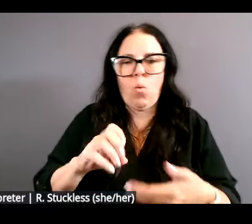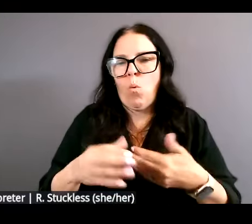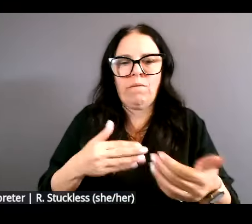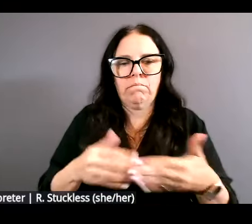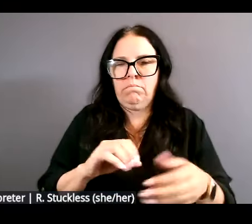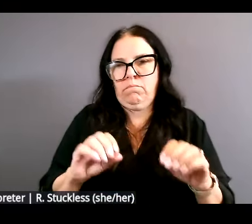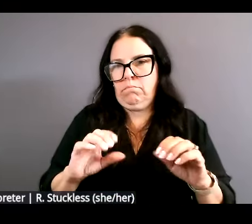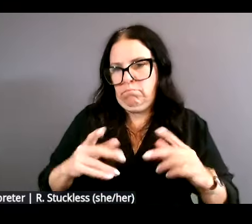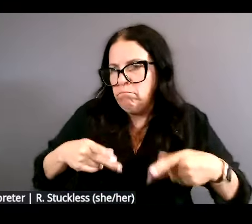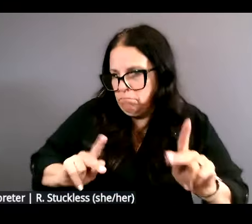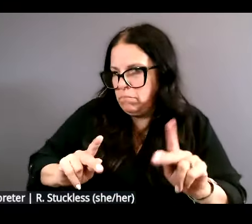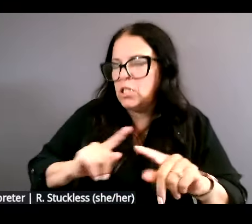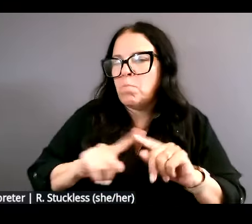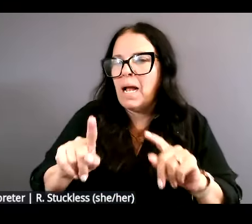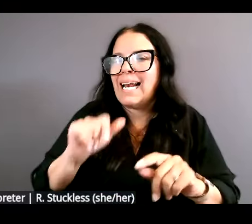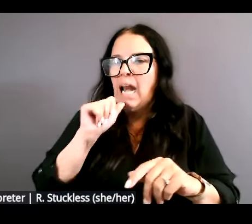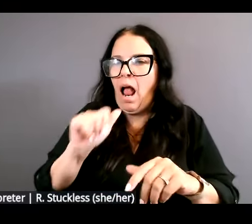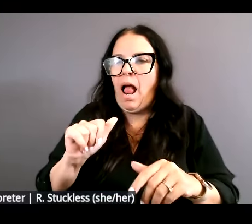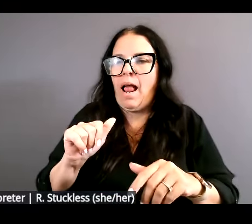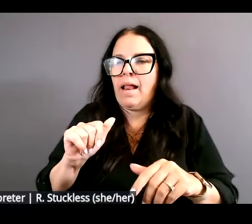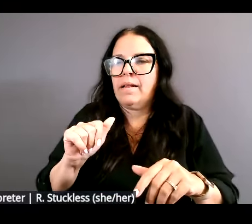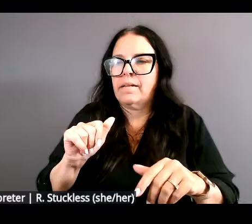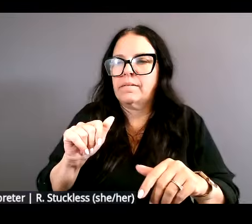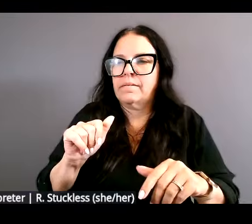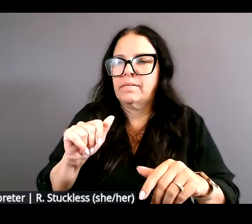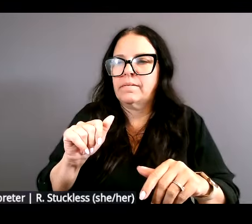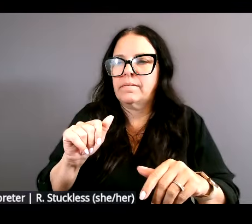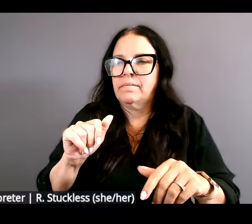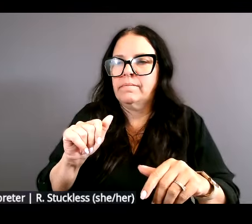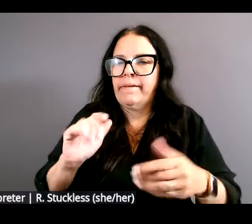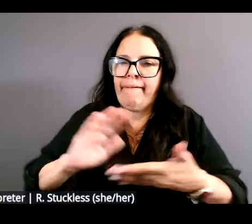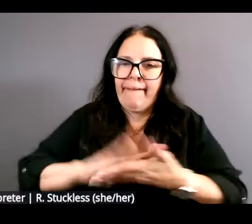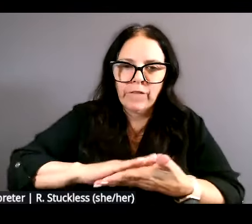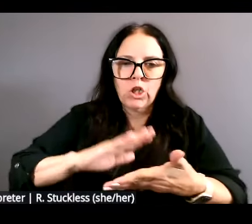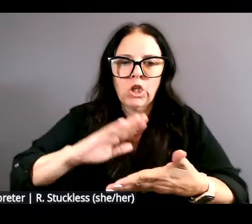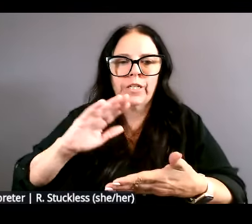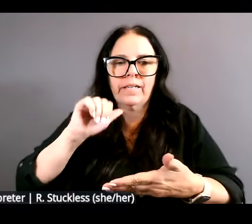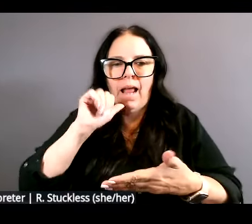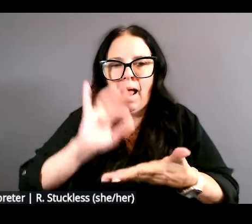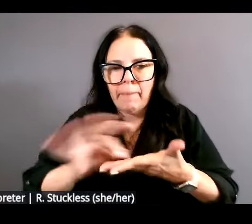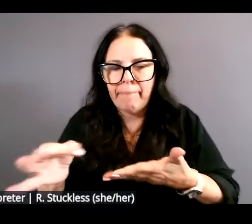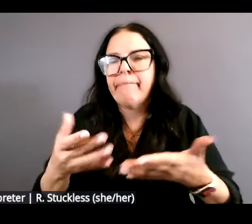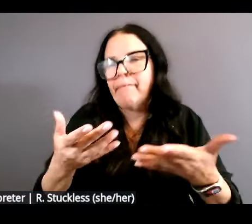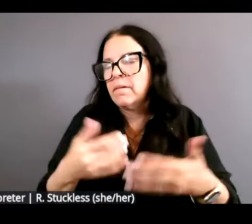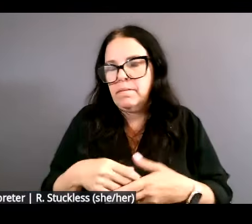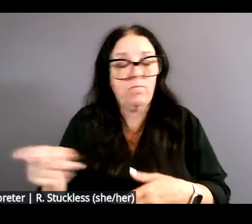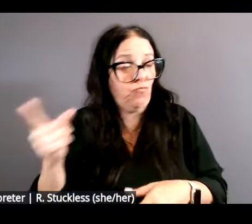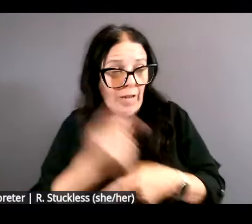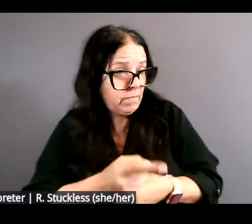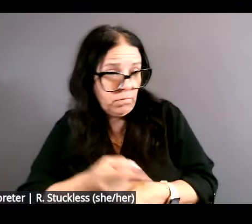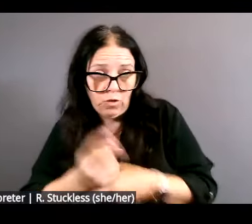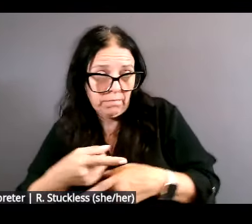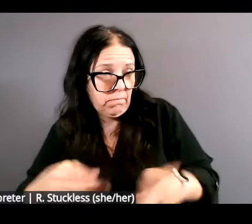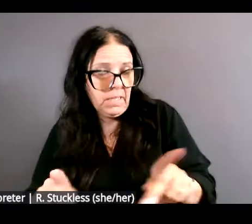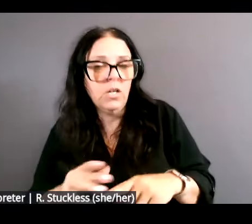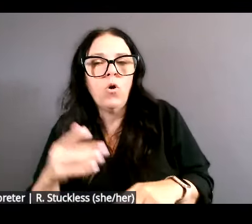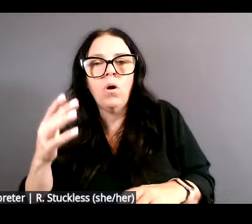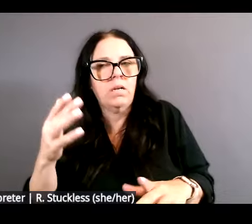issues, as long as they're falling in line with not covering stuff up, all that stuff. Exactly. Yep. Okay. Yep. Yeah, and we just want to make